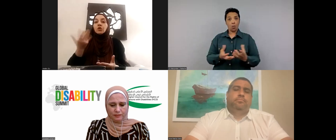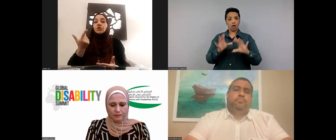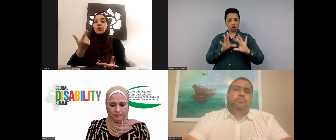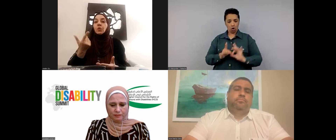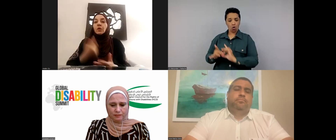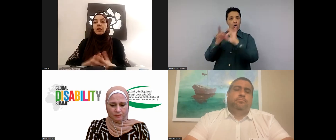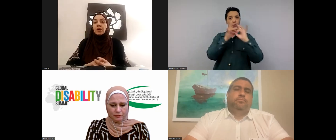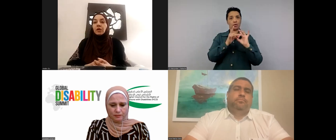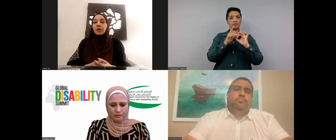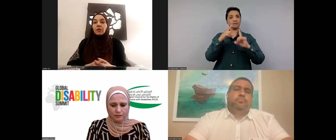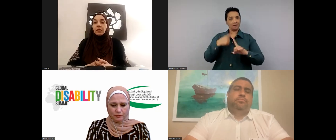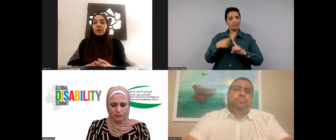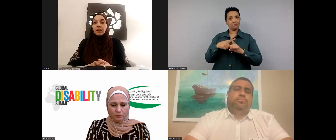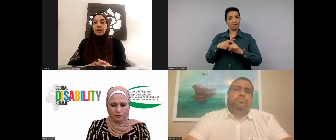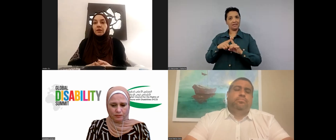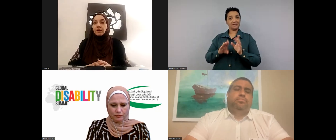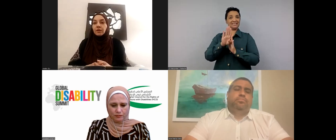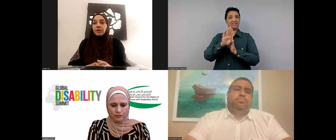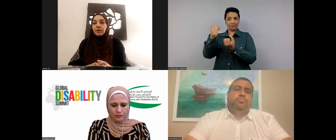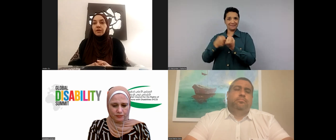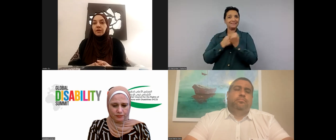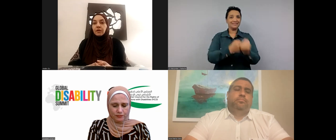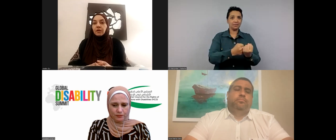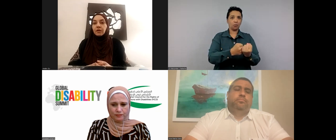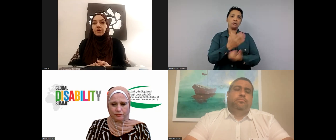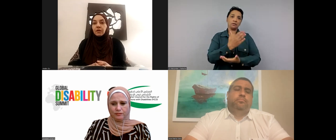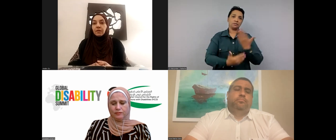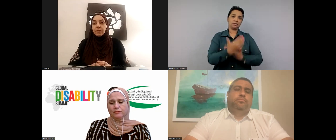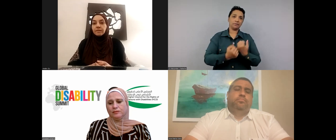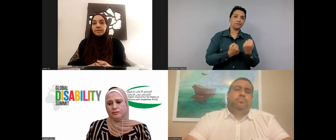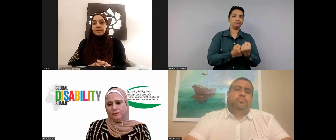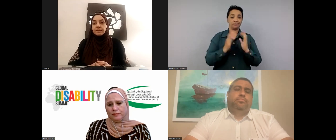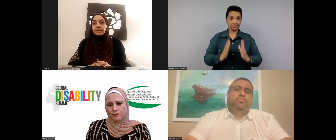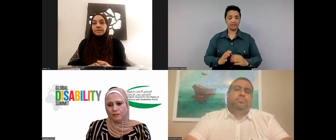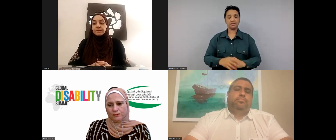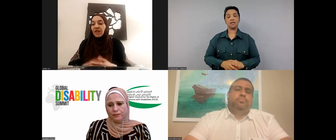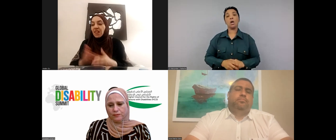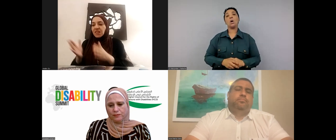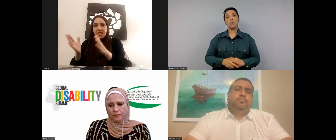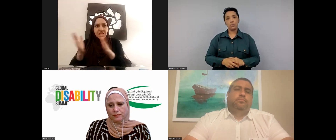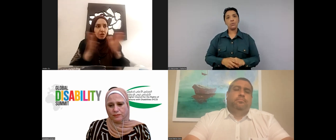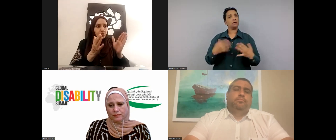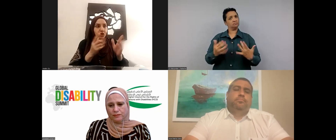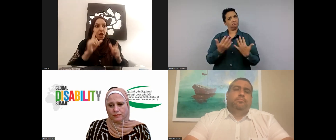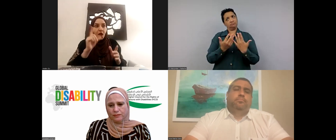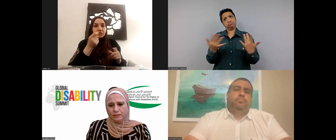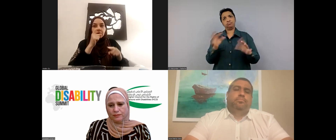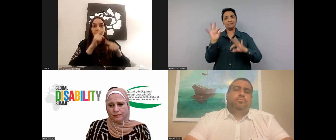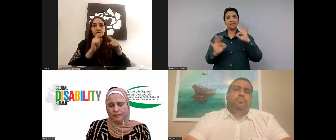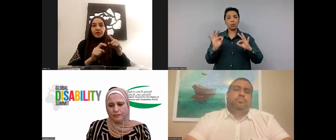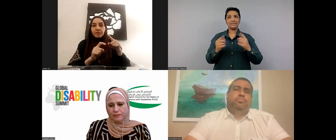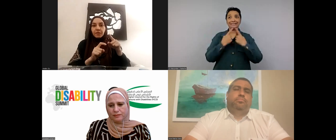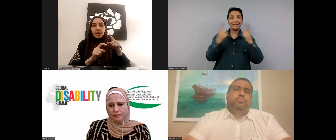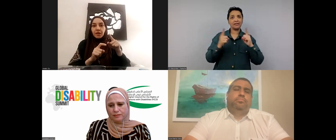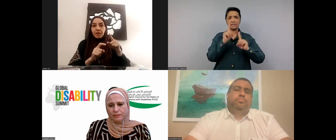development profile for disability issues. So many questions still on the declaration. It's under